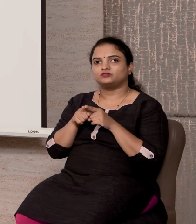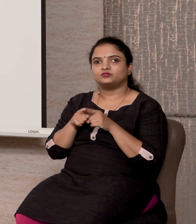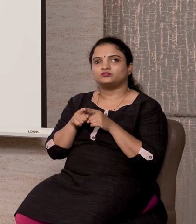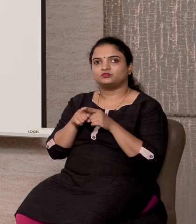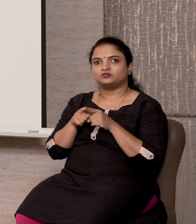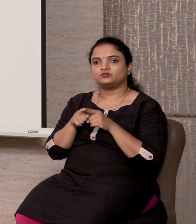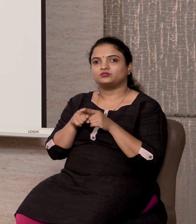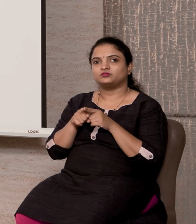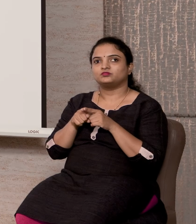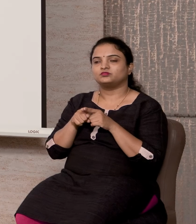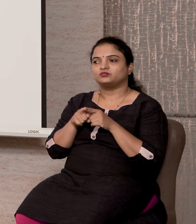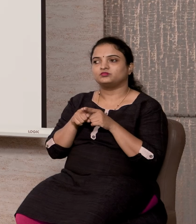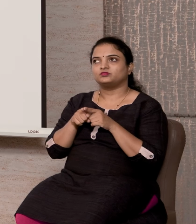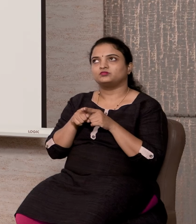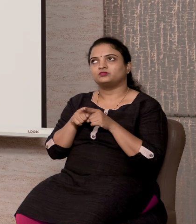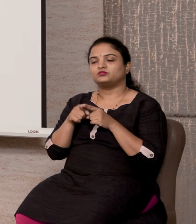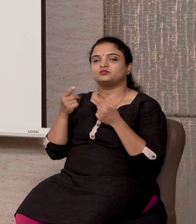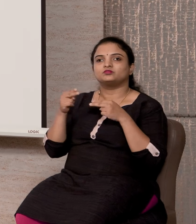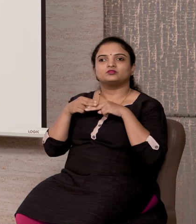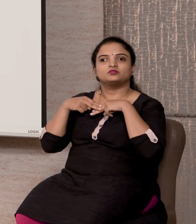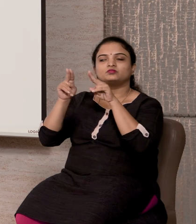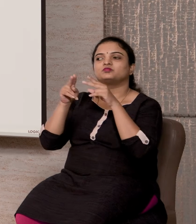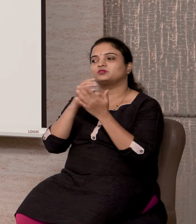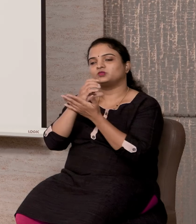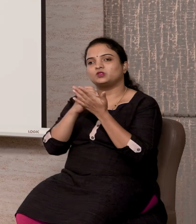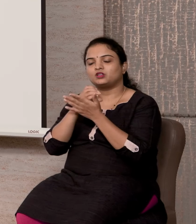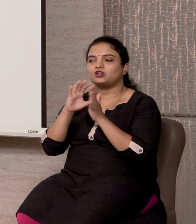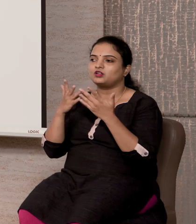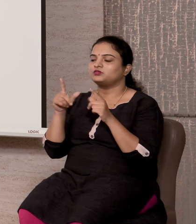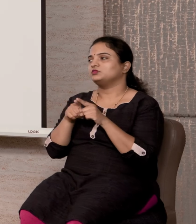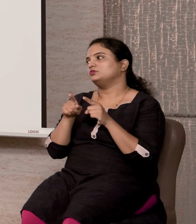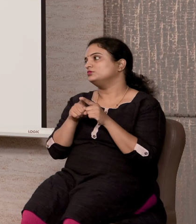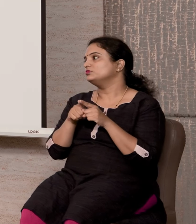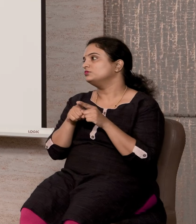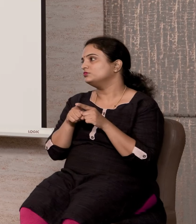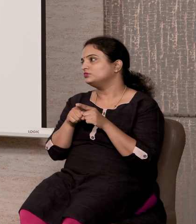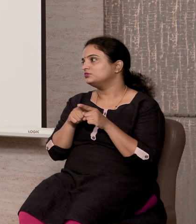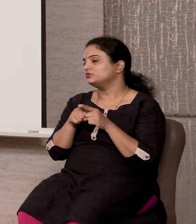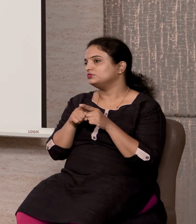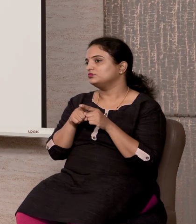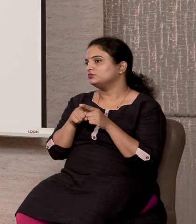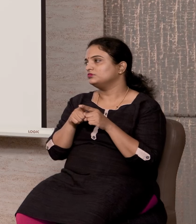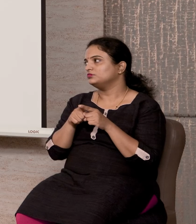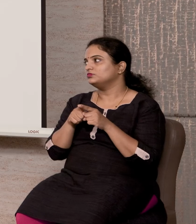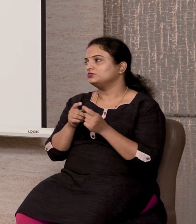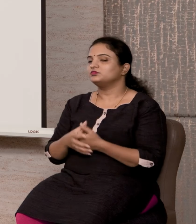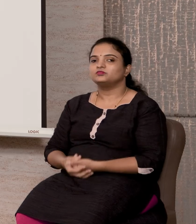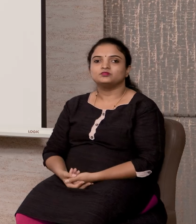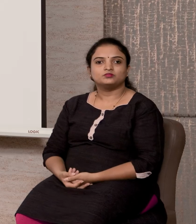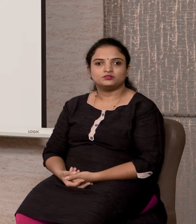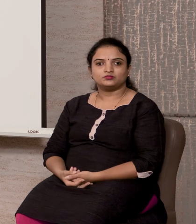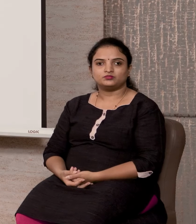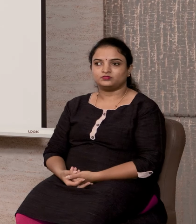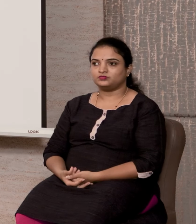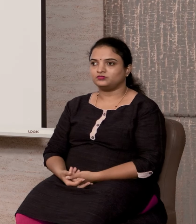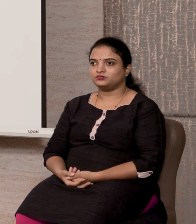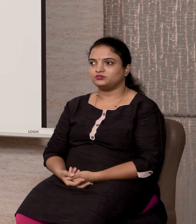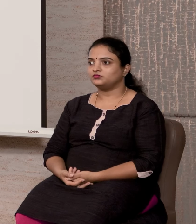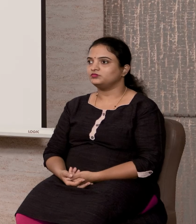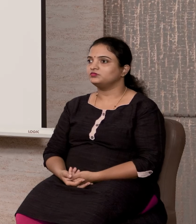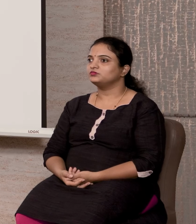games go into your, say final year courses and so on, right? But that's the eventual direction. Yeah, you had a